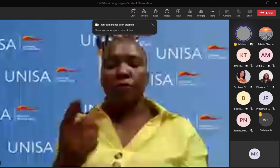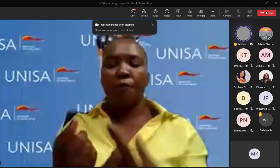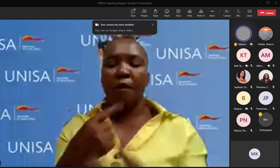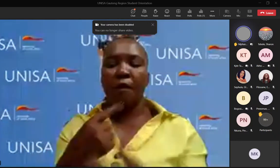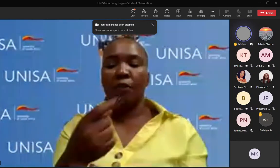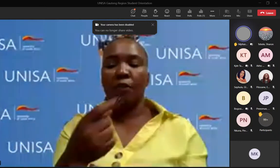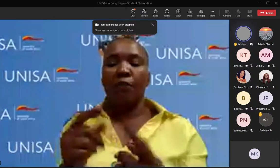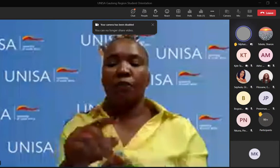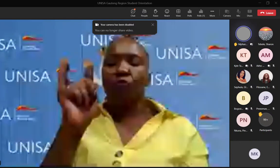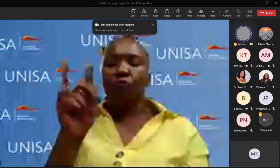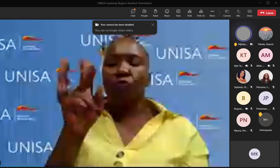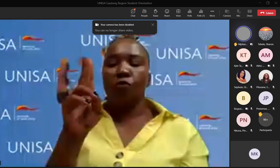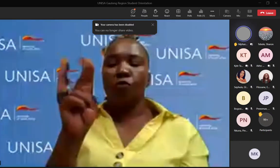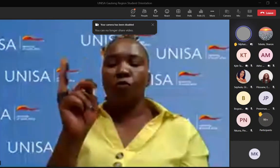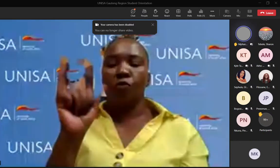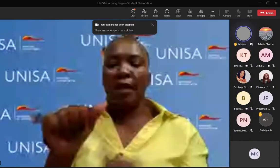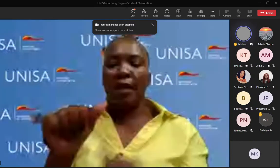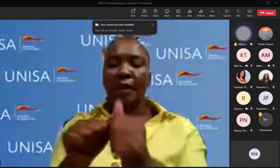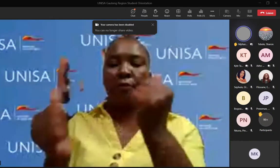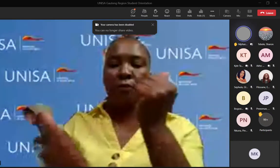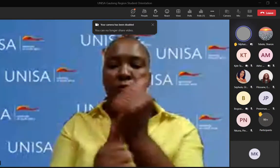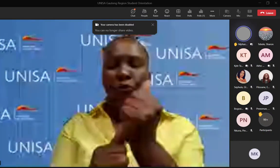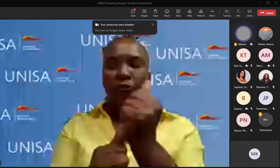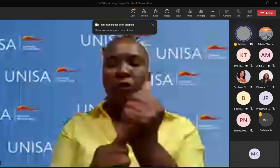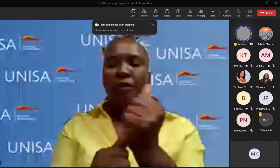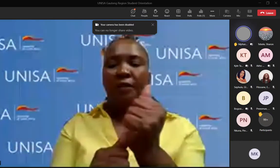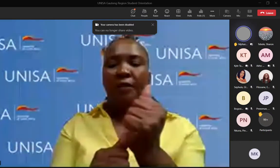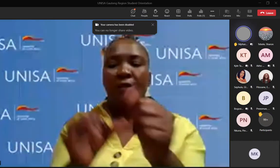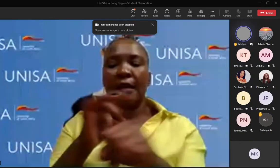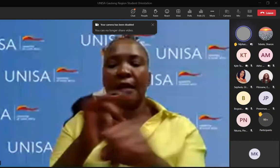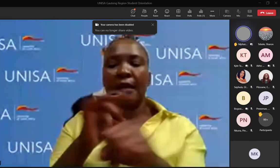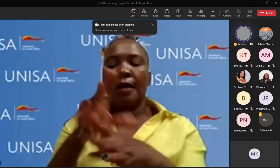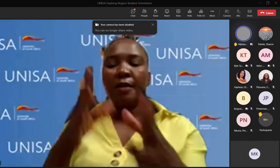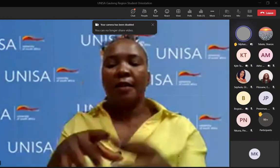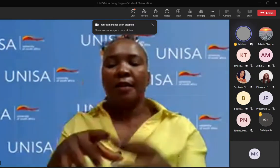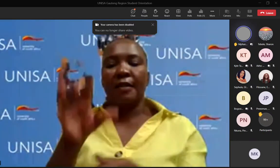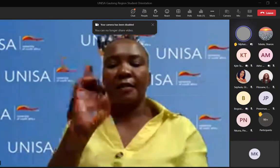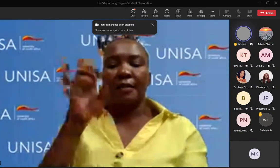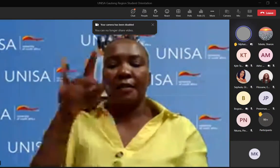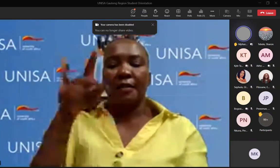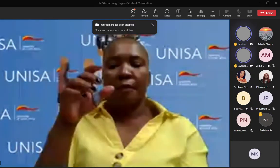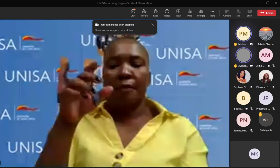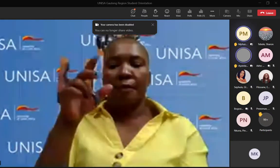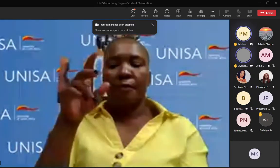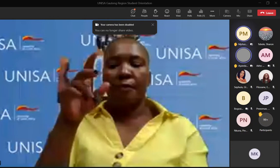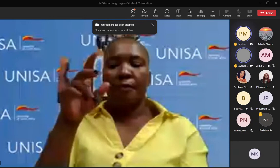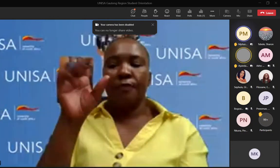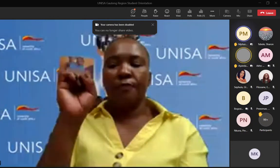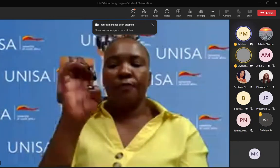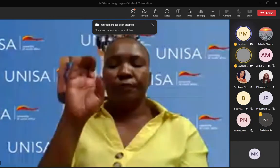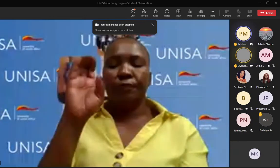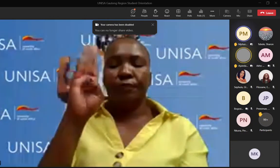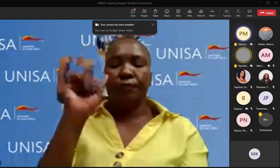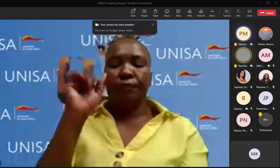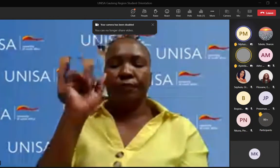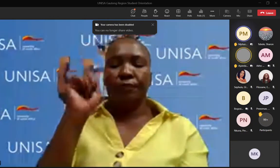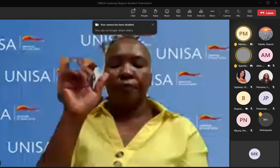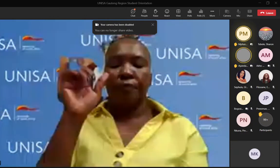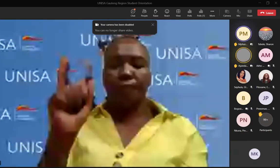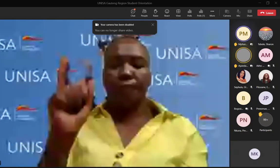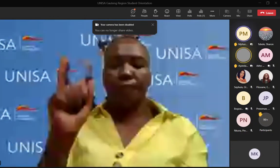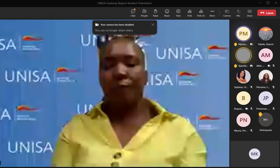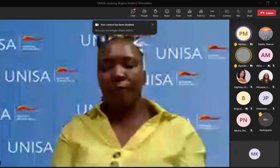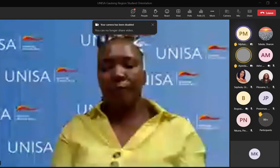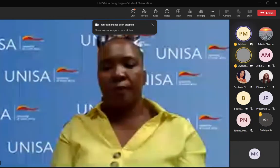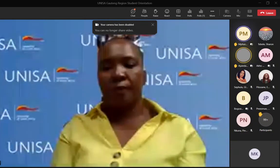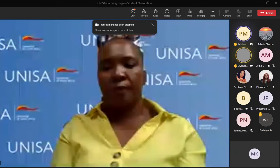in the deputy director Mrs Vanda um are they having any plane for um